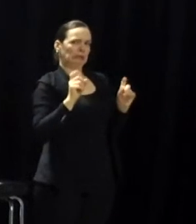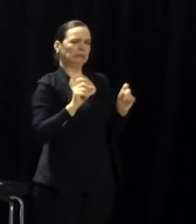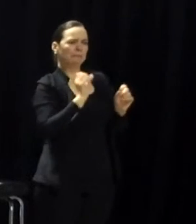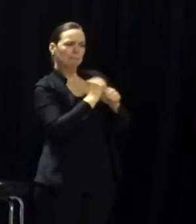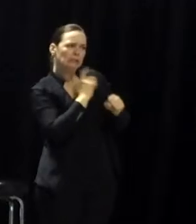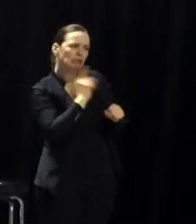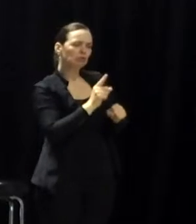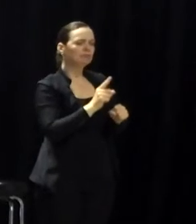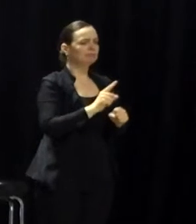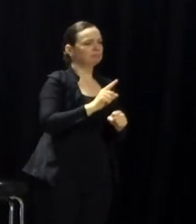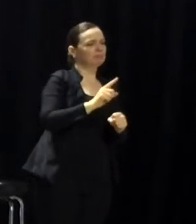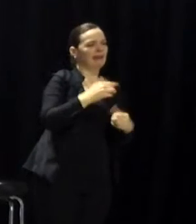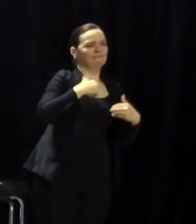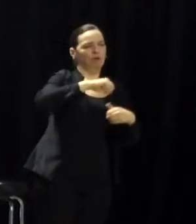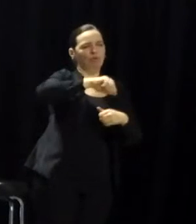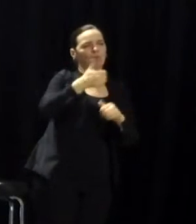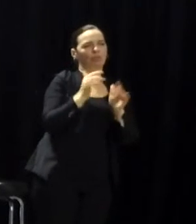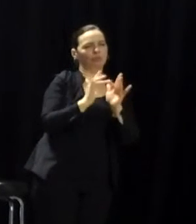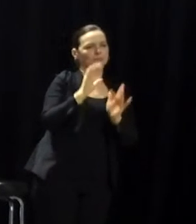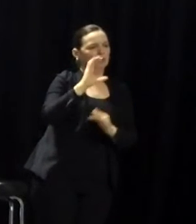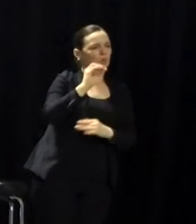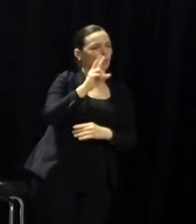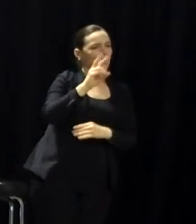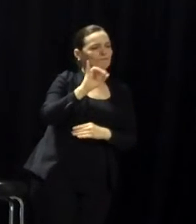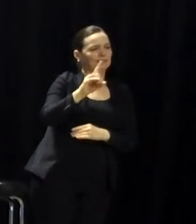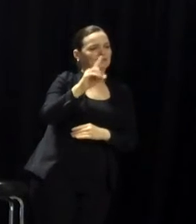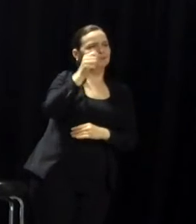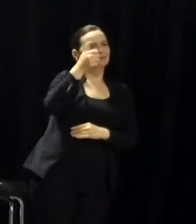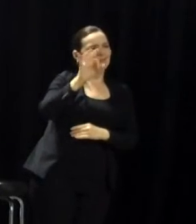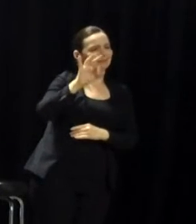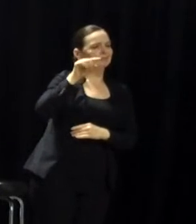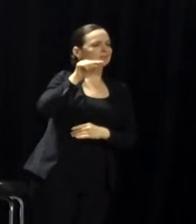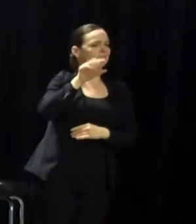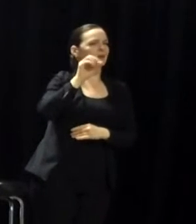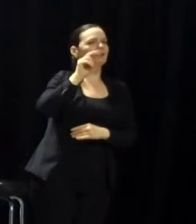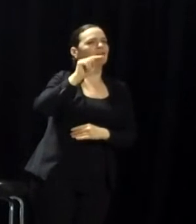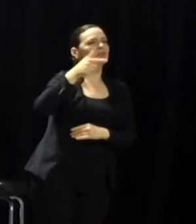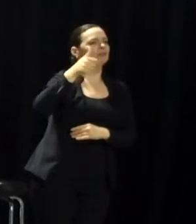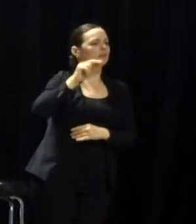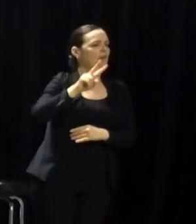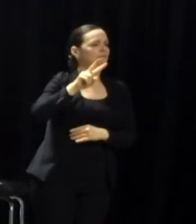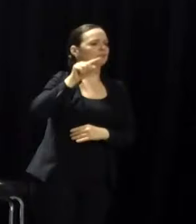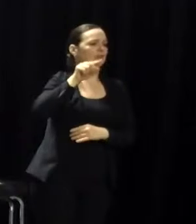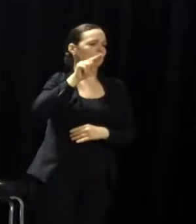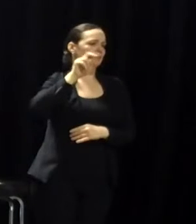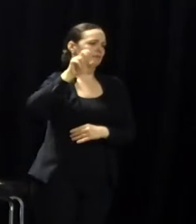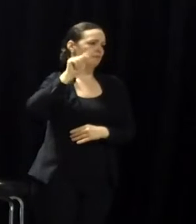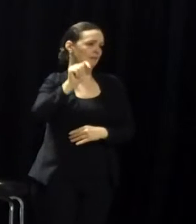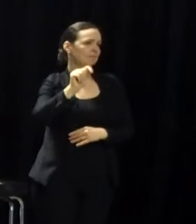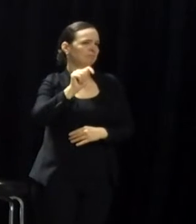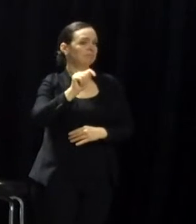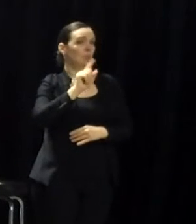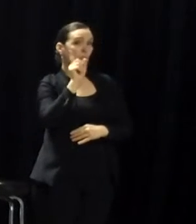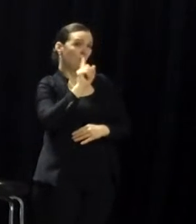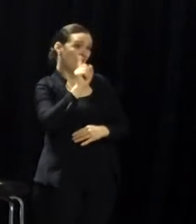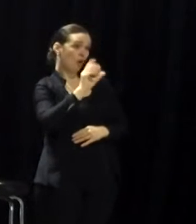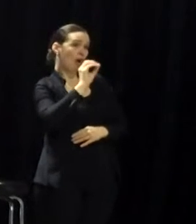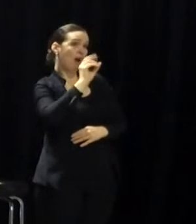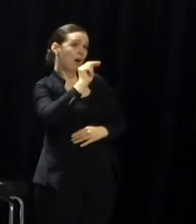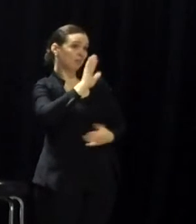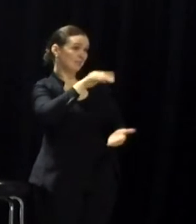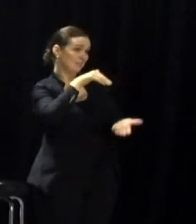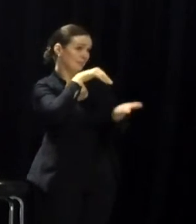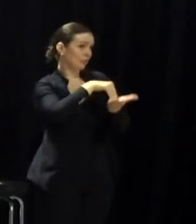this week. For an asymptomatic rapid test, covid19.ongov.net. We've expanded this